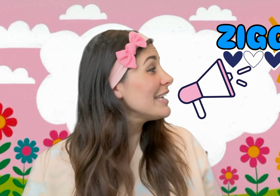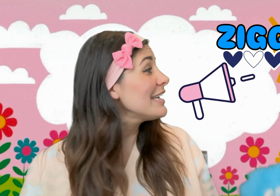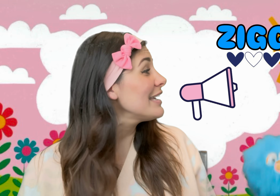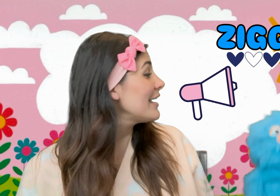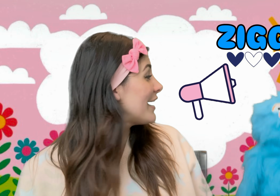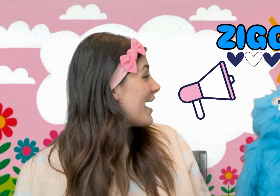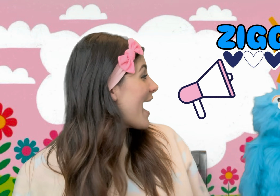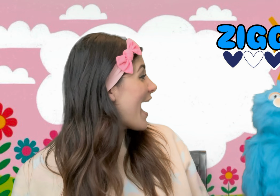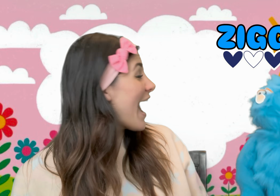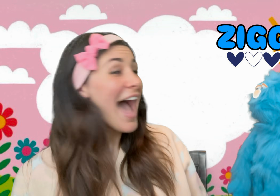Ziggy.